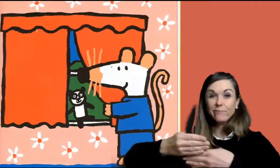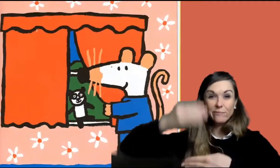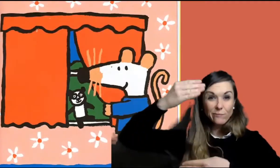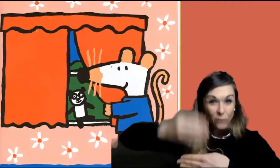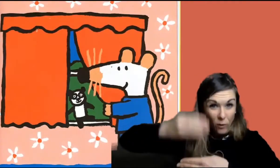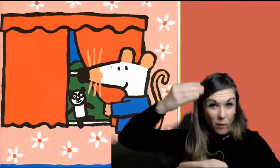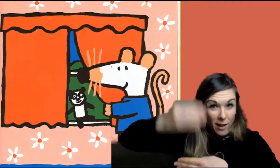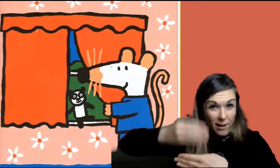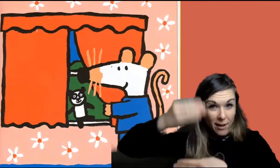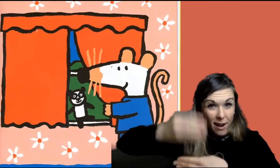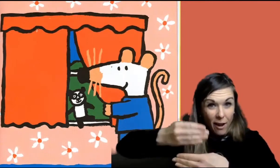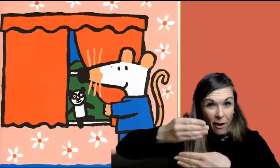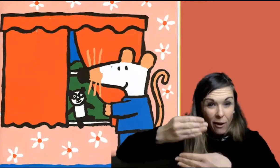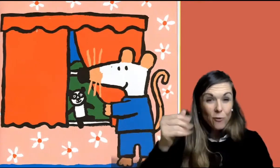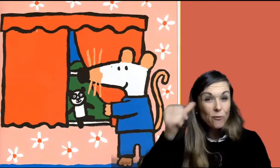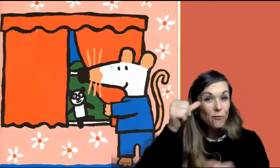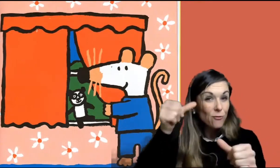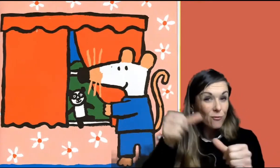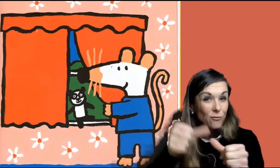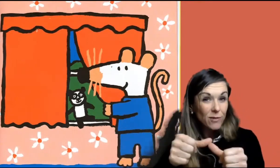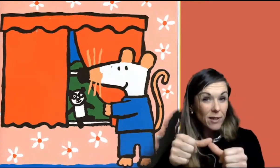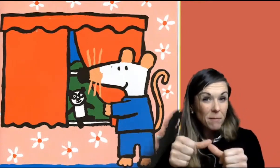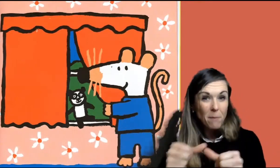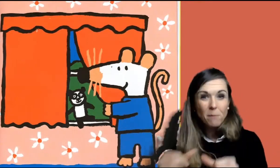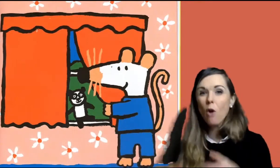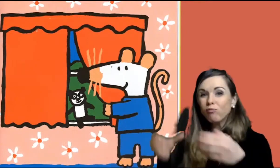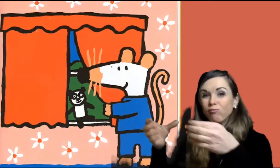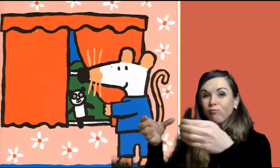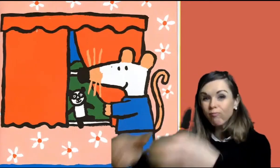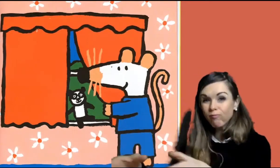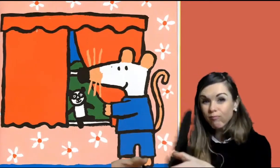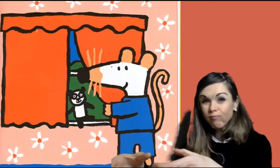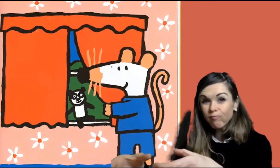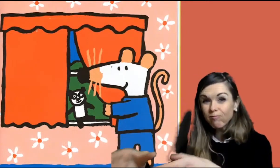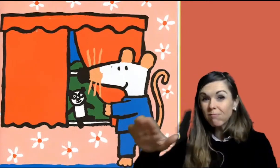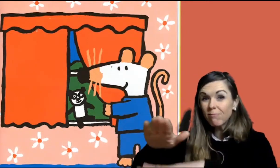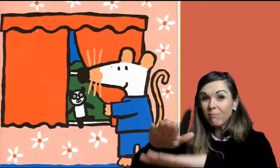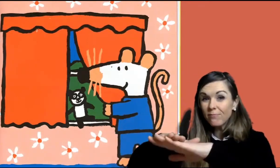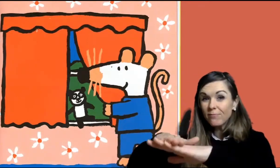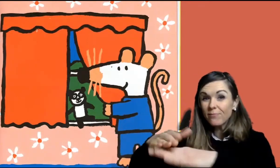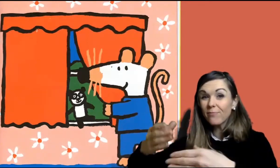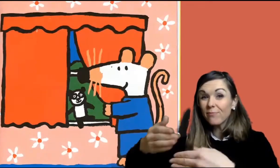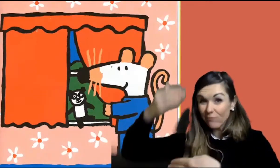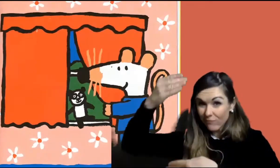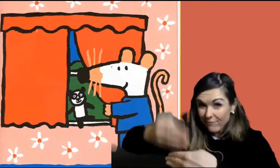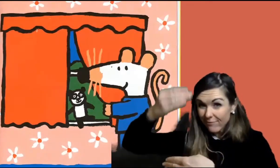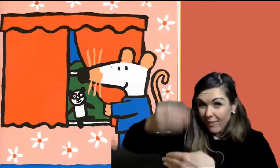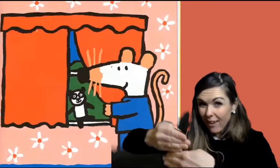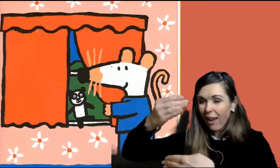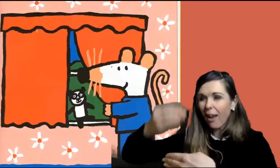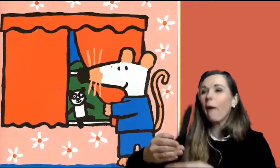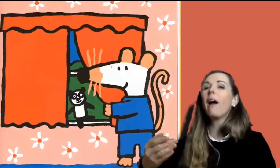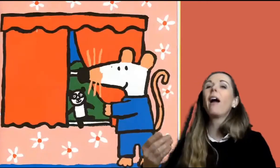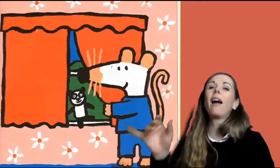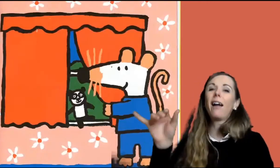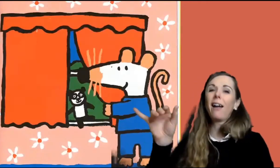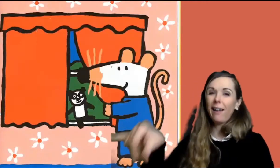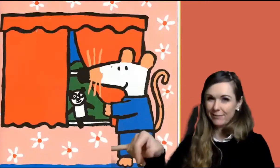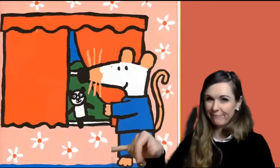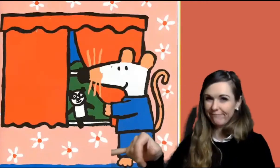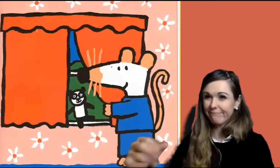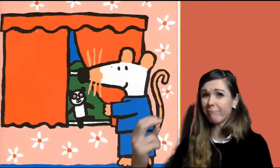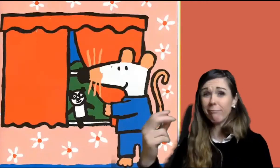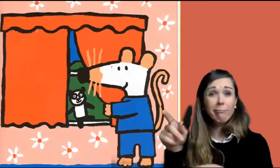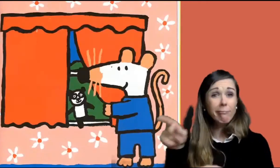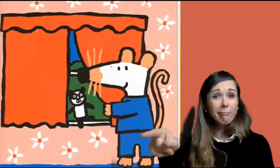Over on the other side of the room near the window. Remember, that's where Maisy placed Panda, on the